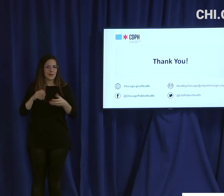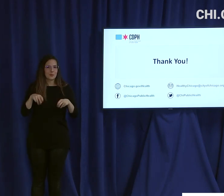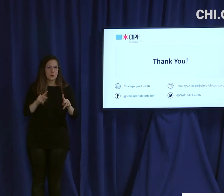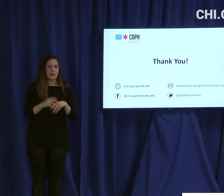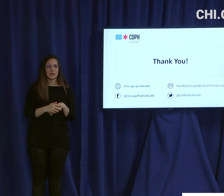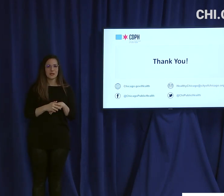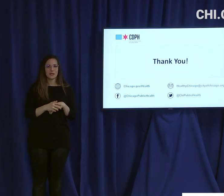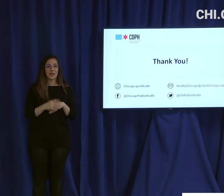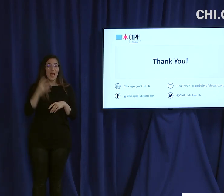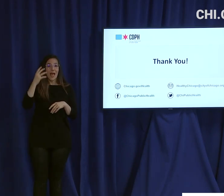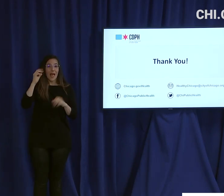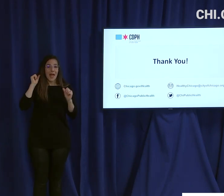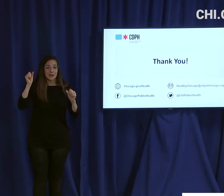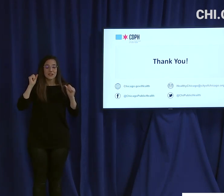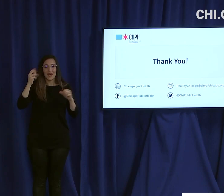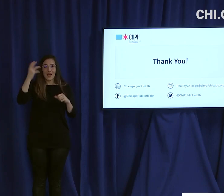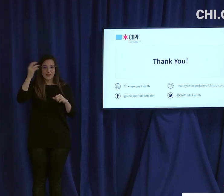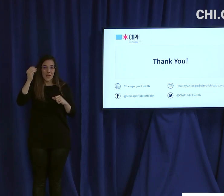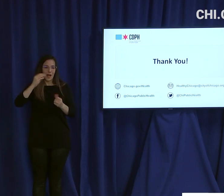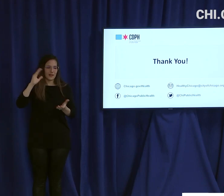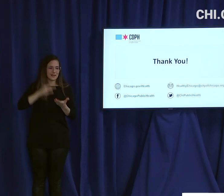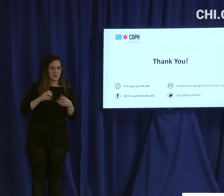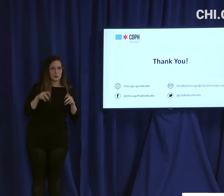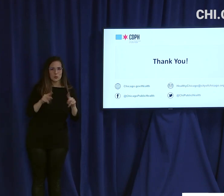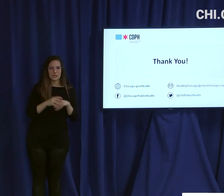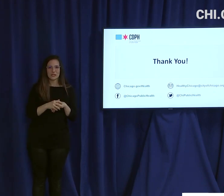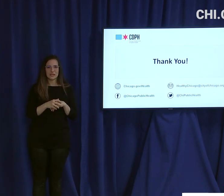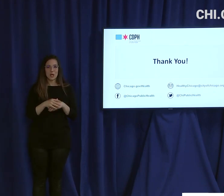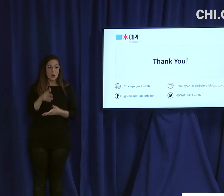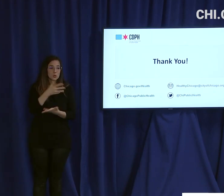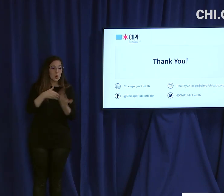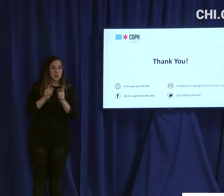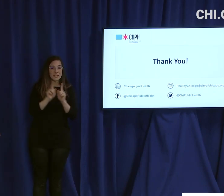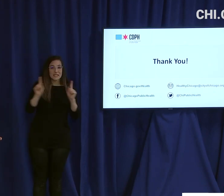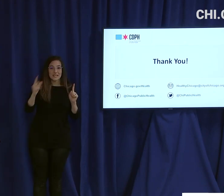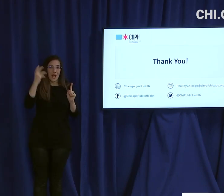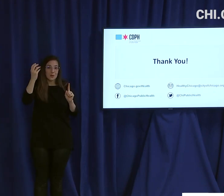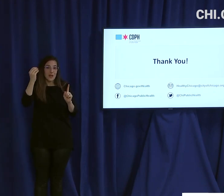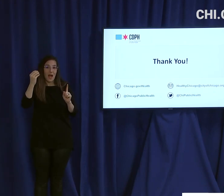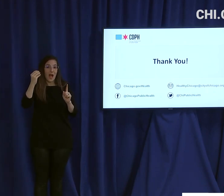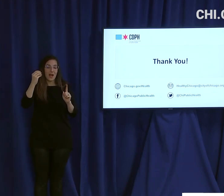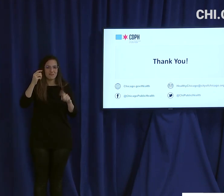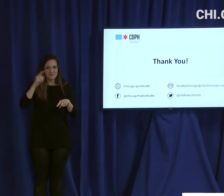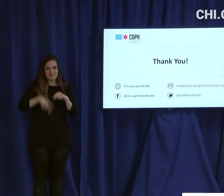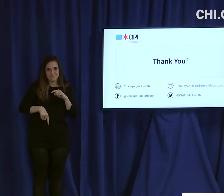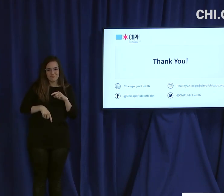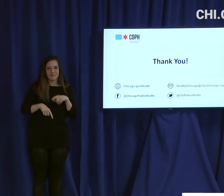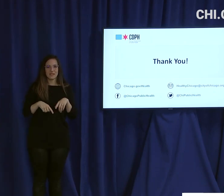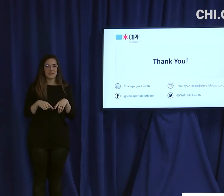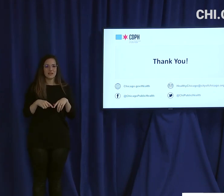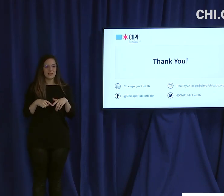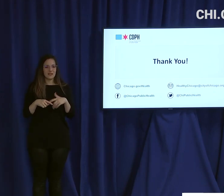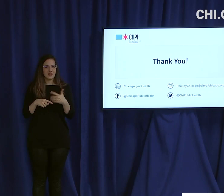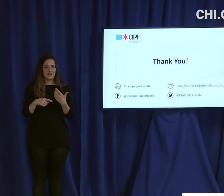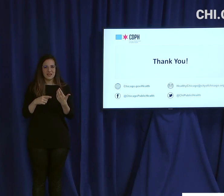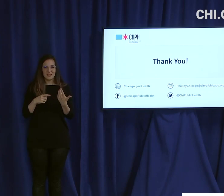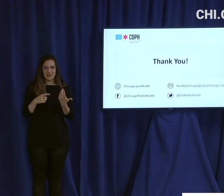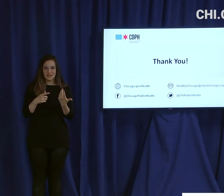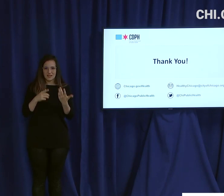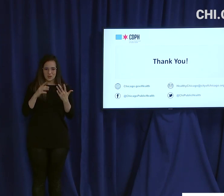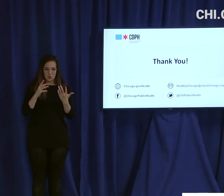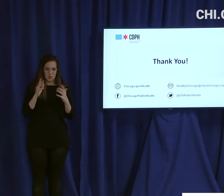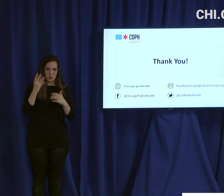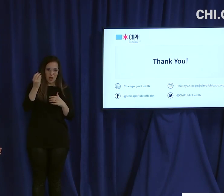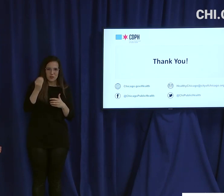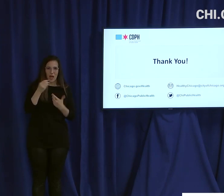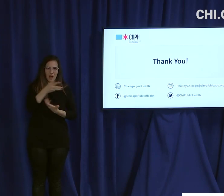exercise out of doors. There will be less opportunity for us to potentially spread out and do some of the other things that have helped keep our risk